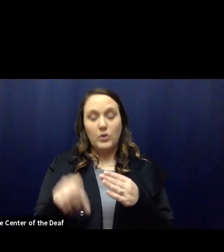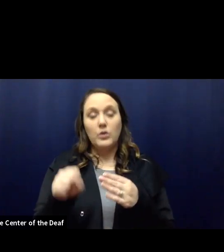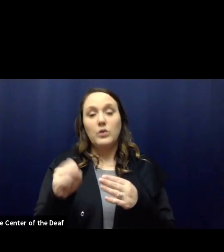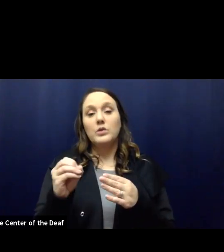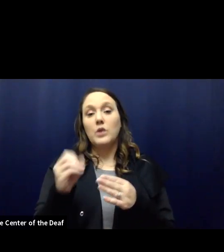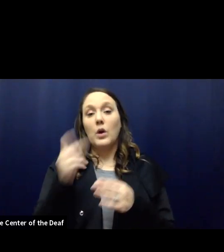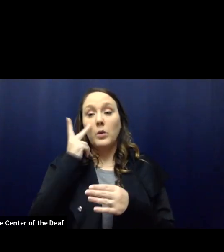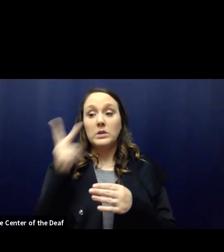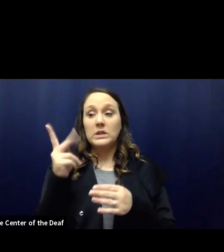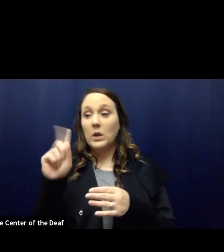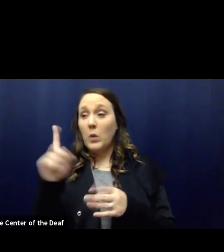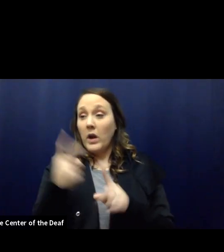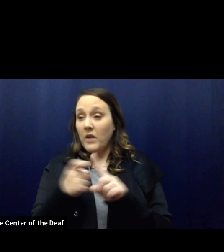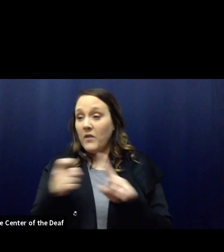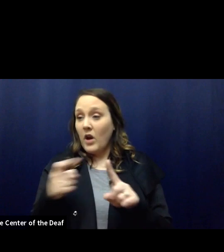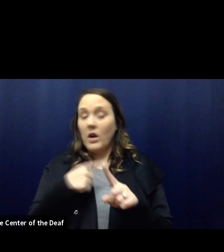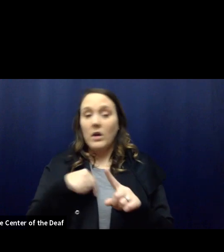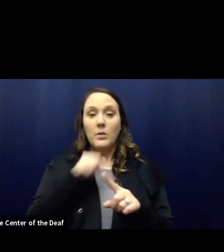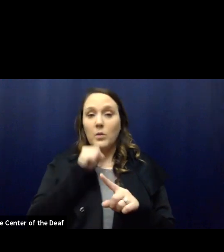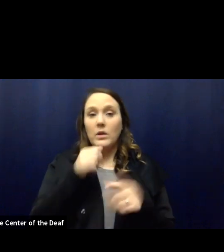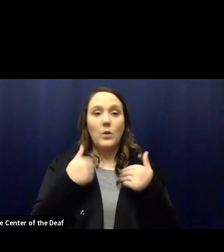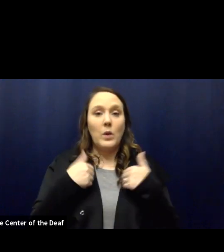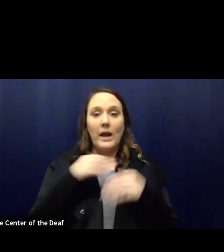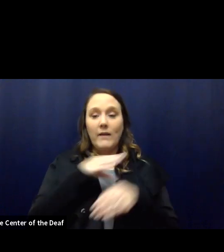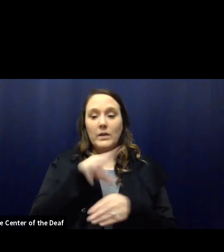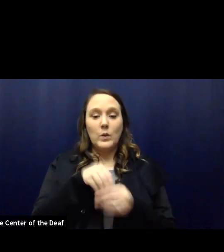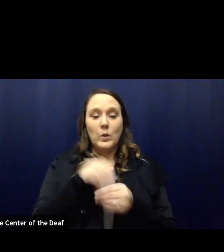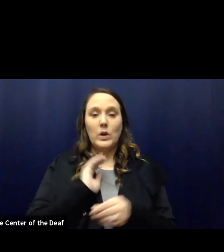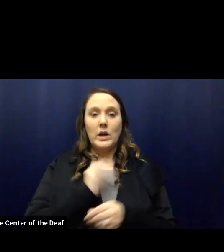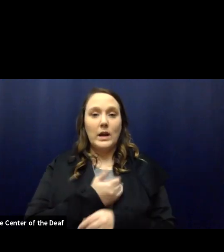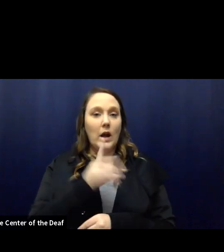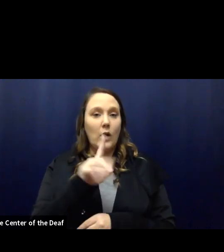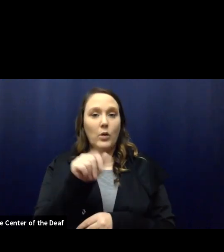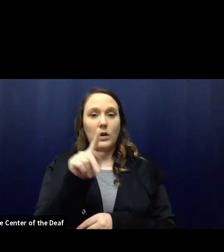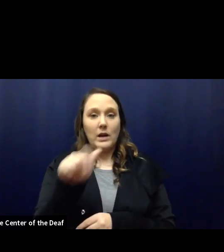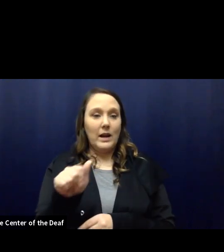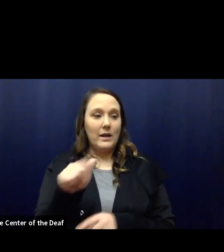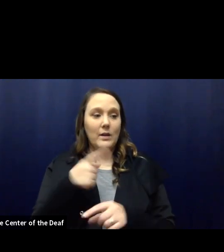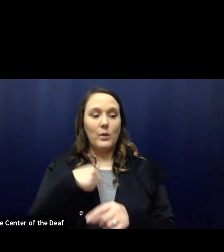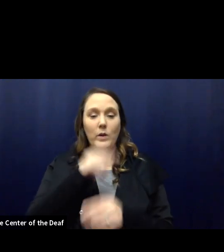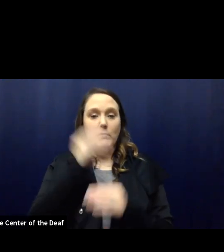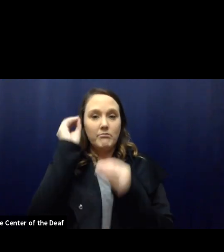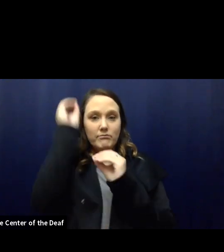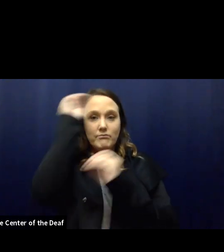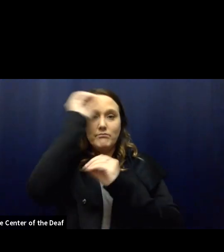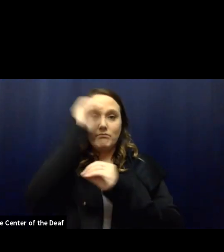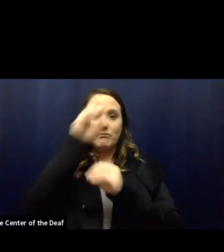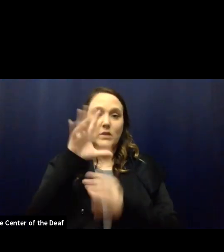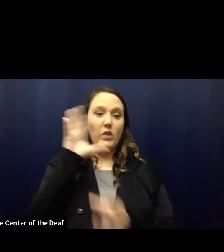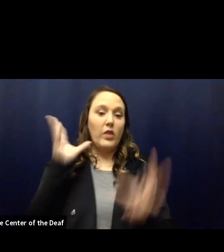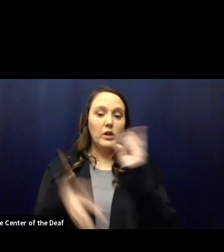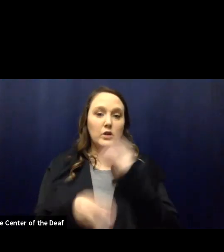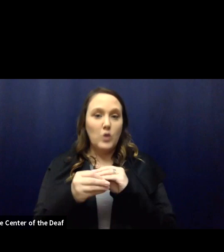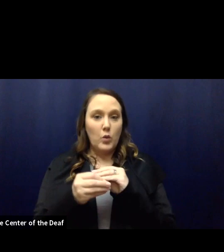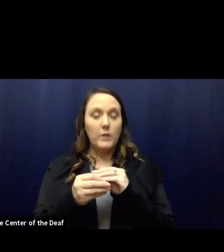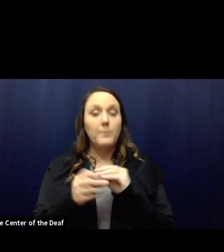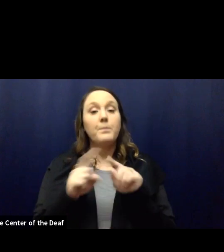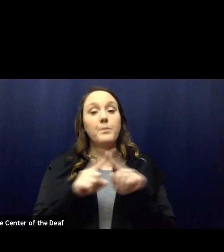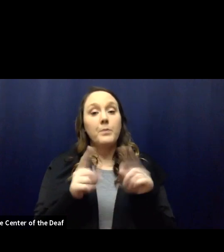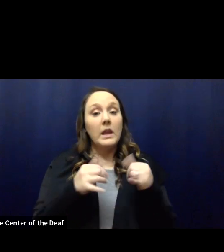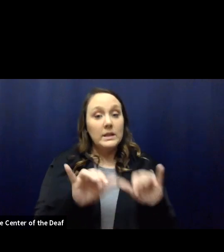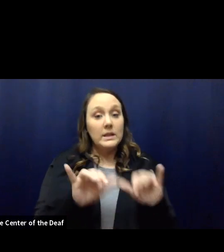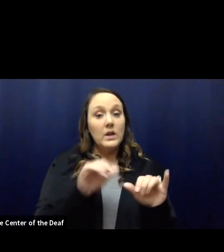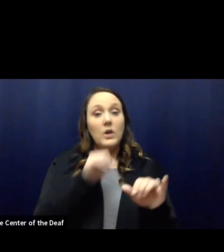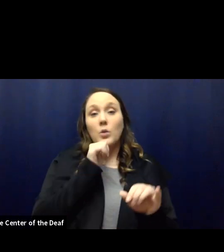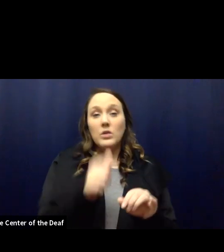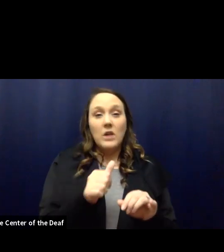are coming from, we don't actually even get that in our picture. So we could maybe get a portion of the total, but it's still, we're not 100% certain